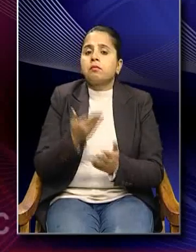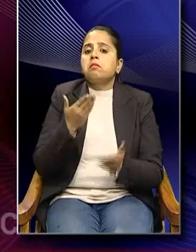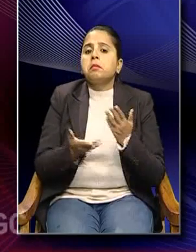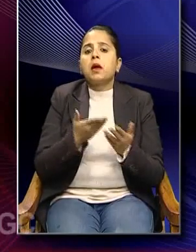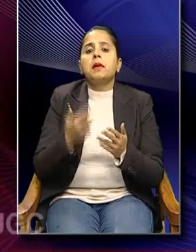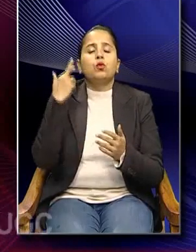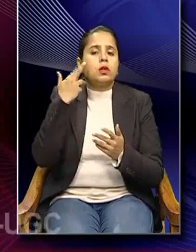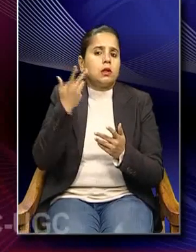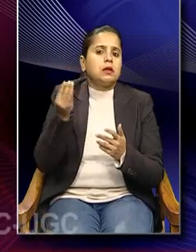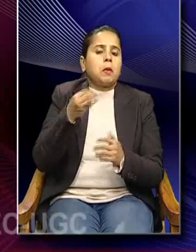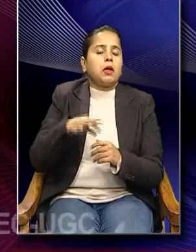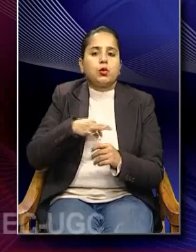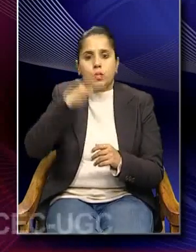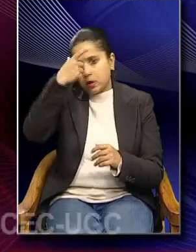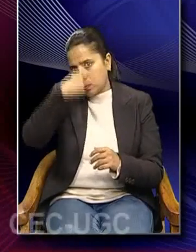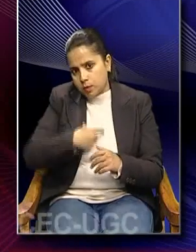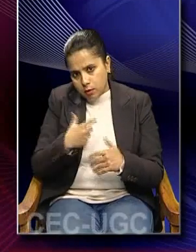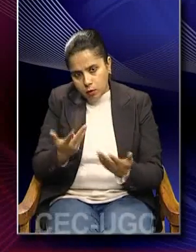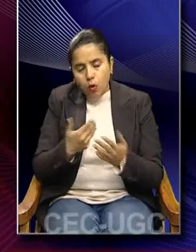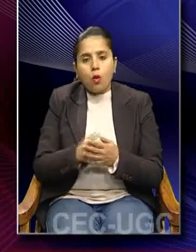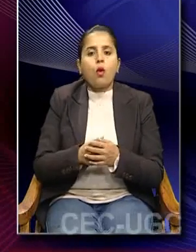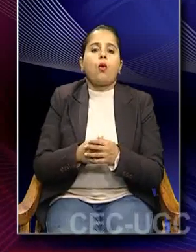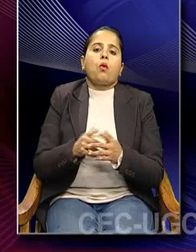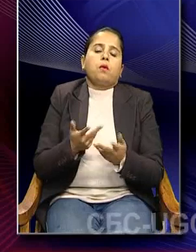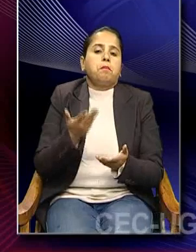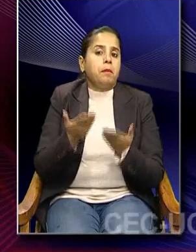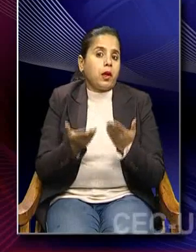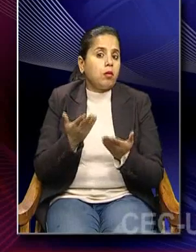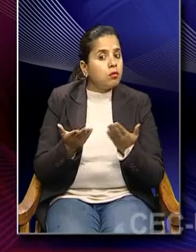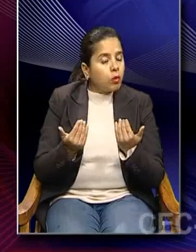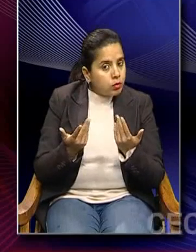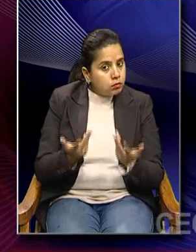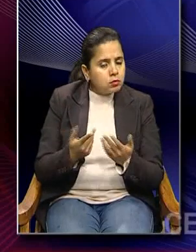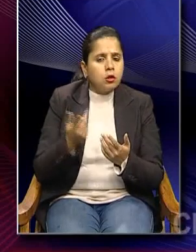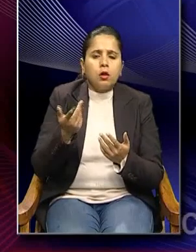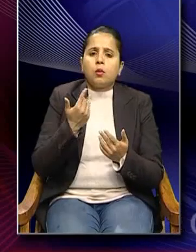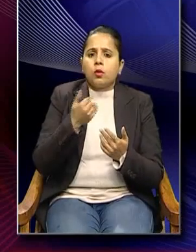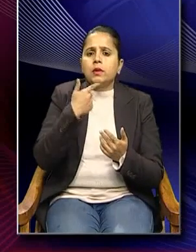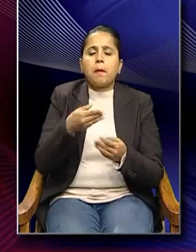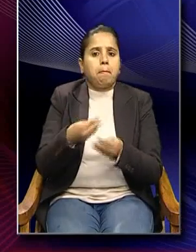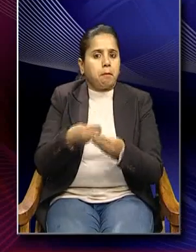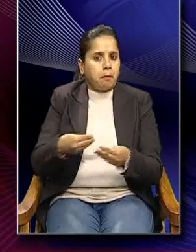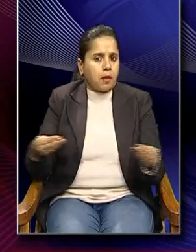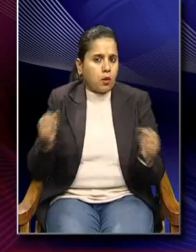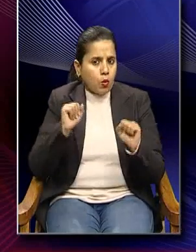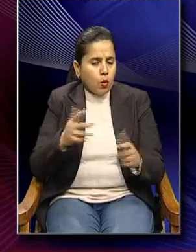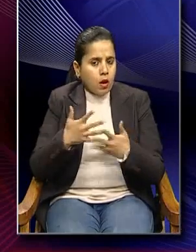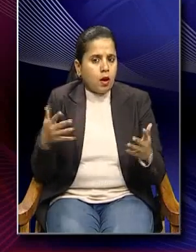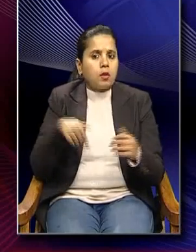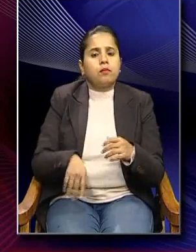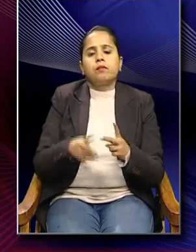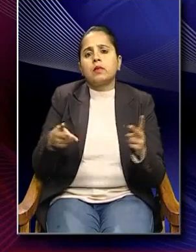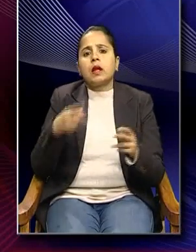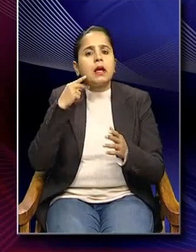of some spiritual gain, it may be because of you can say any materialistic gain, instrumental